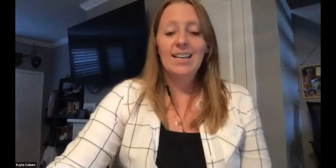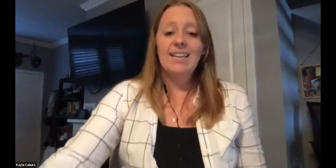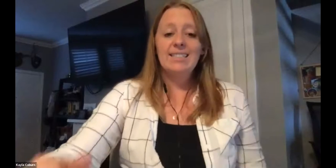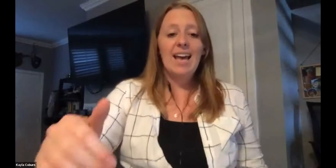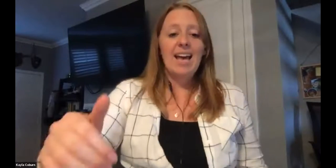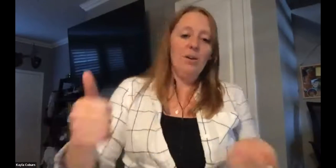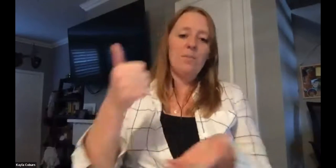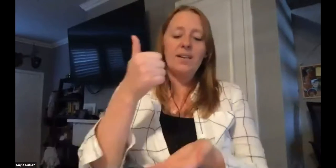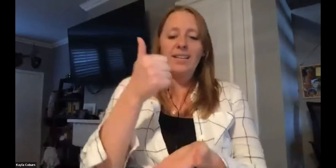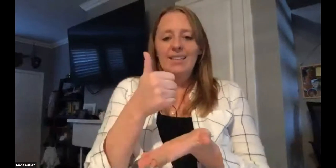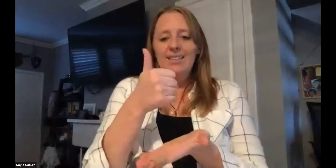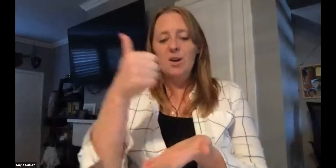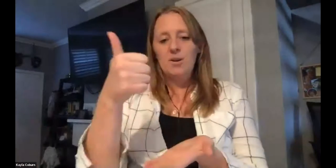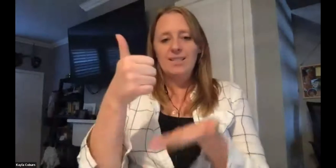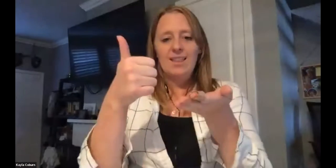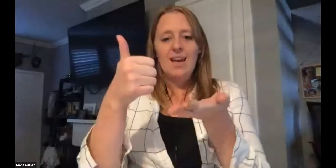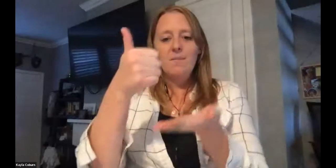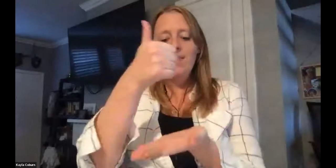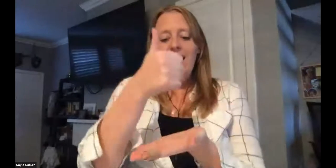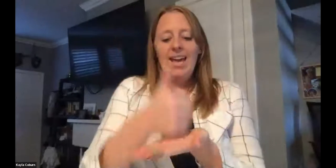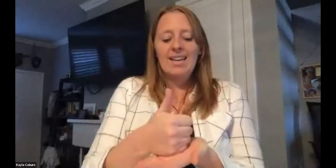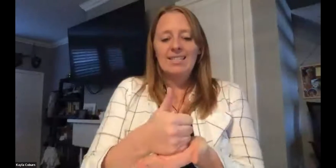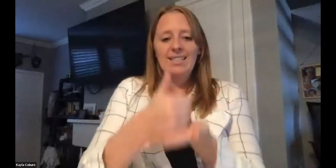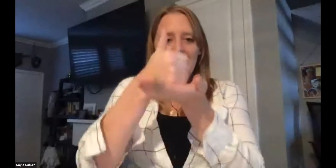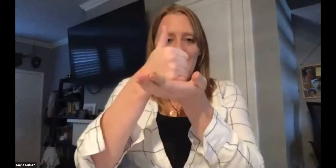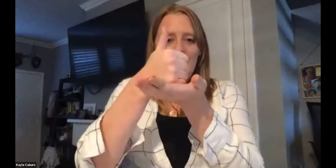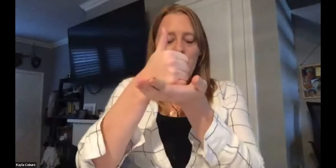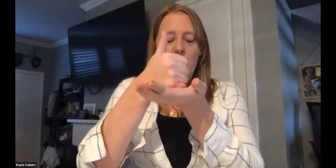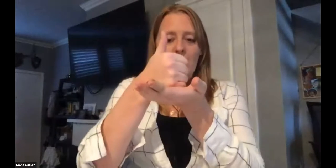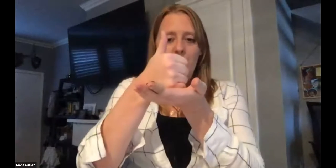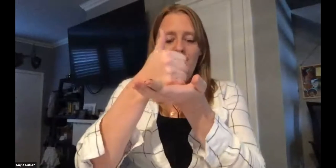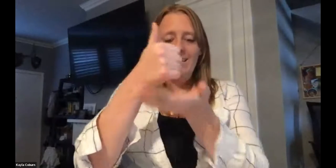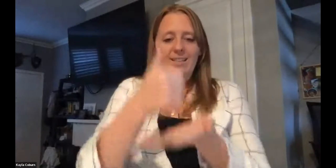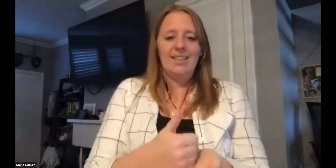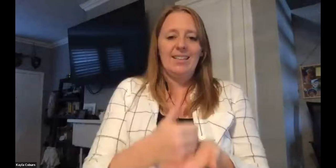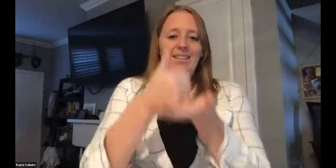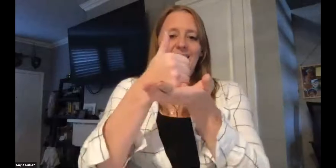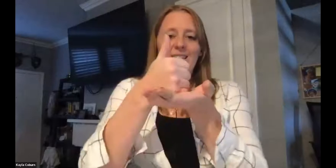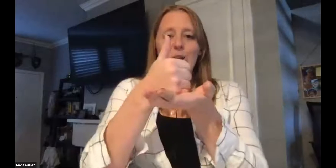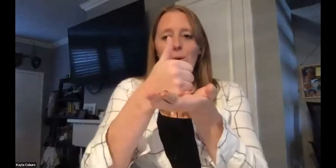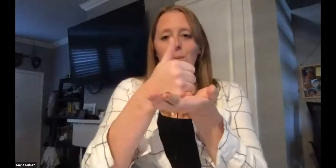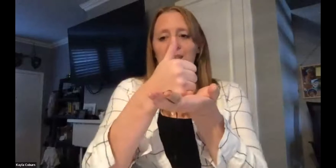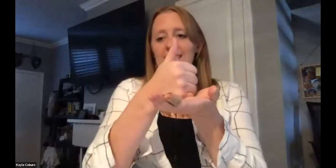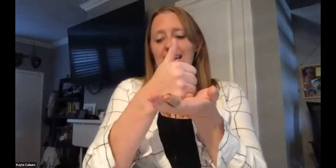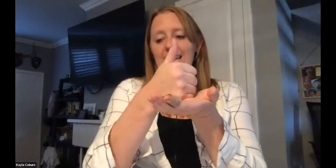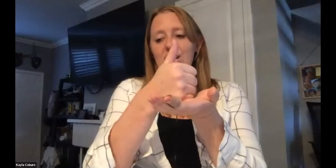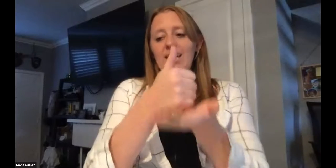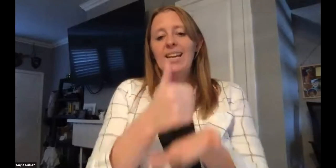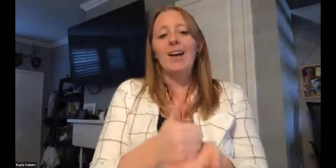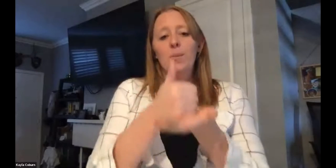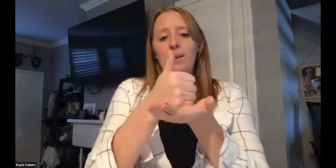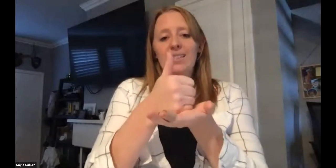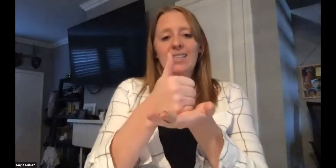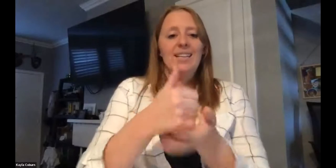Next is help. So it's the thumb and the hand, and you go up. So saying that you